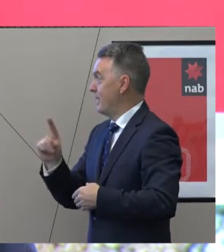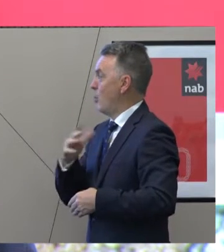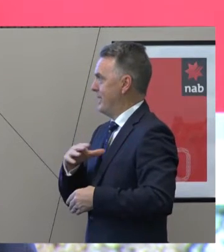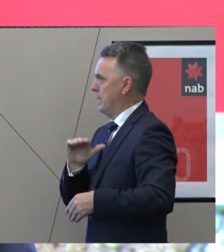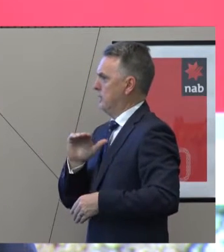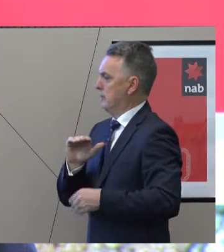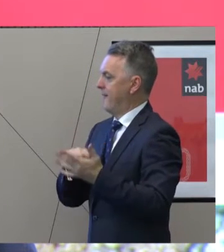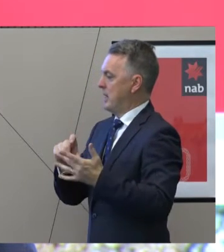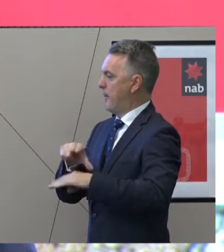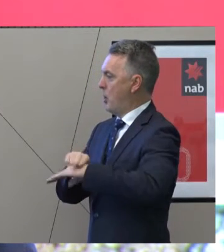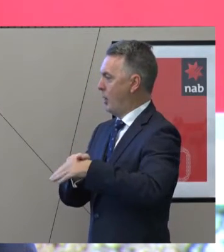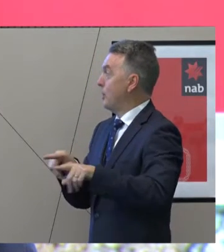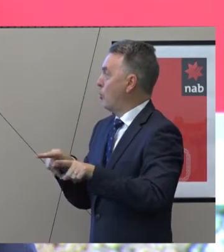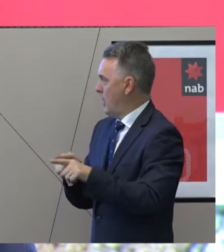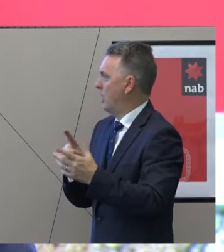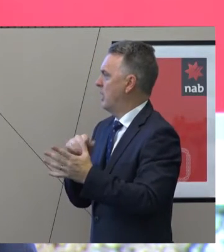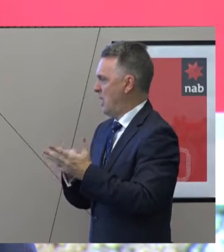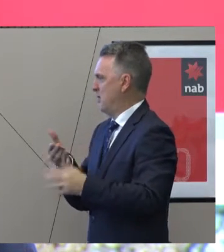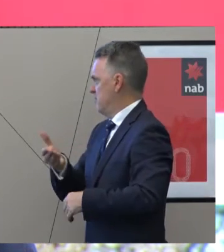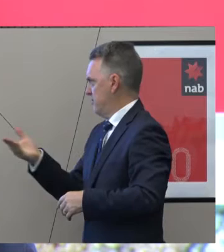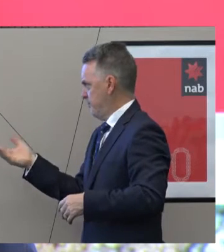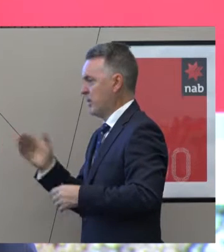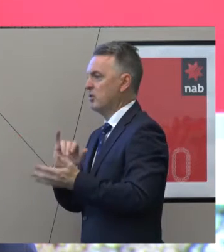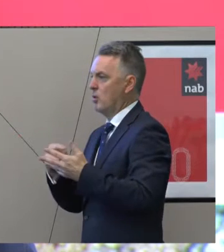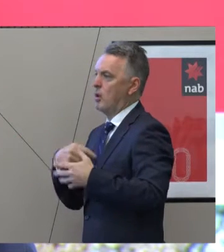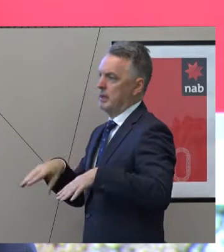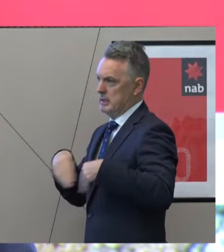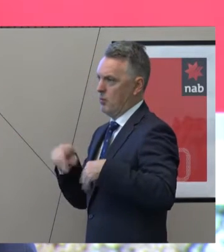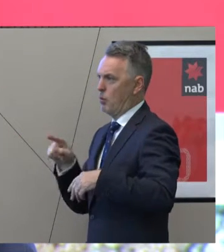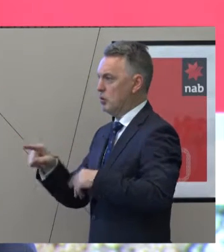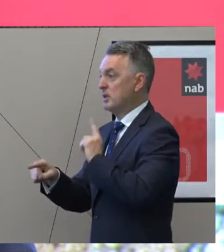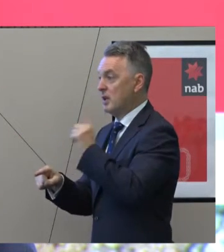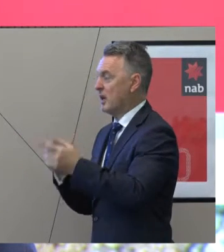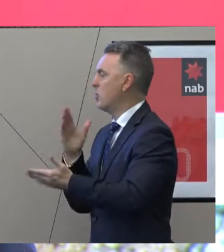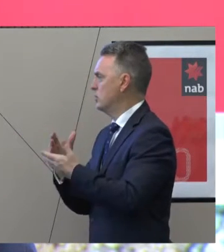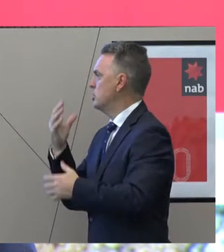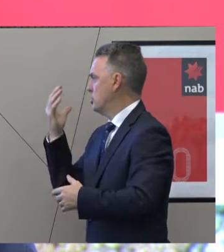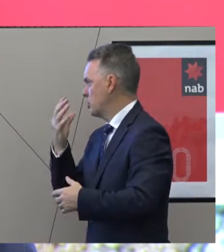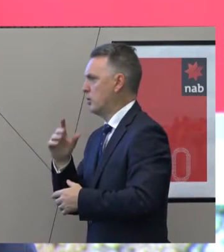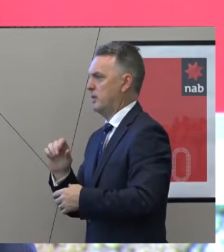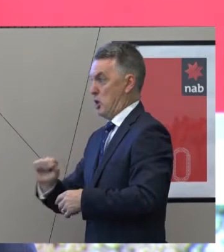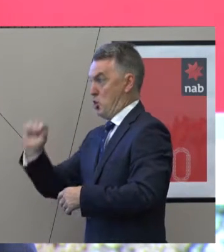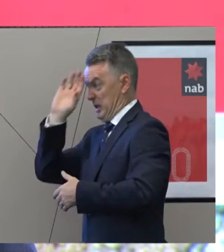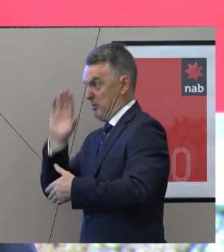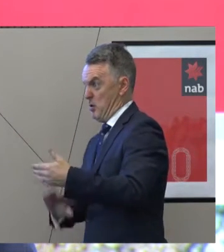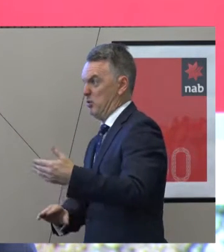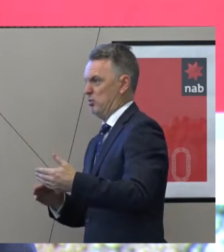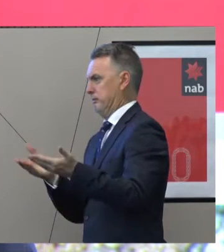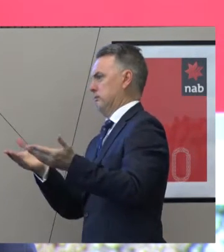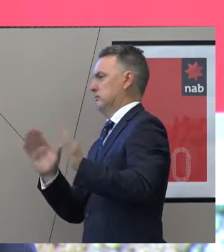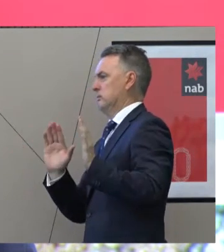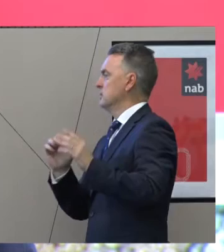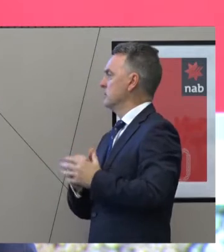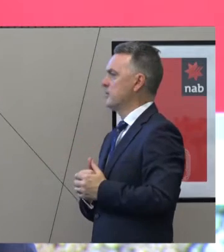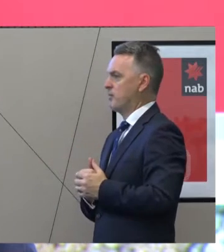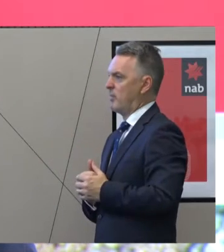it as well. So I really take on board what you said, and I'm sorry that those are your experiences, and I